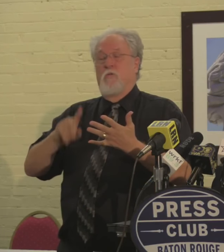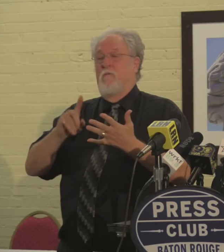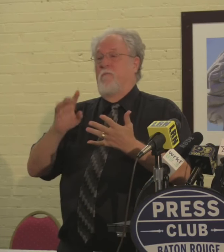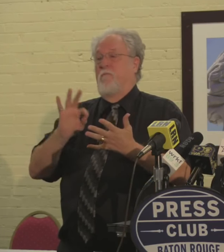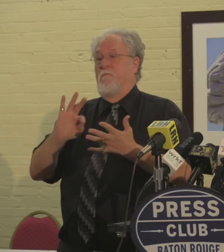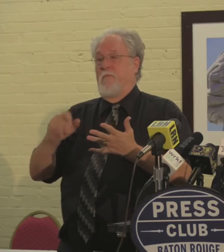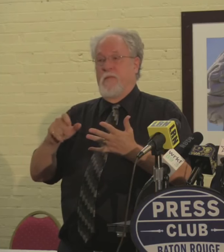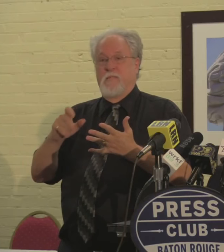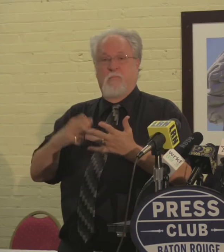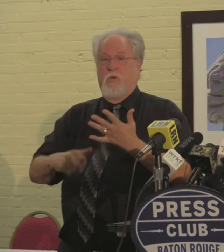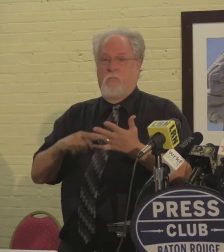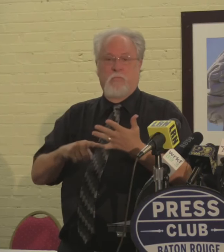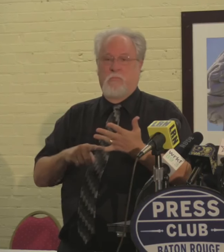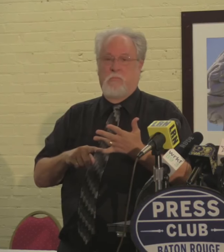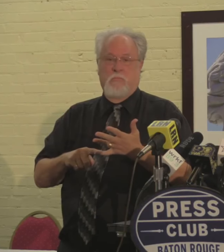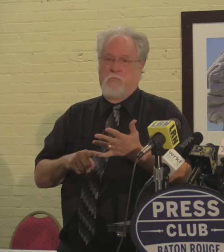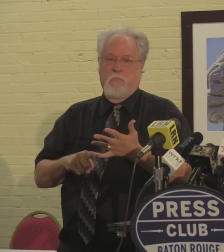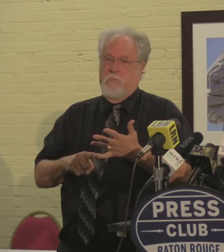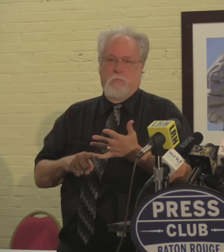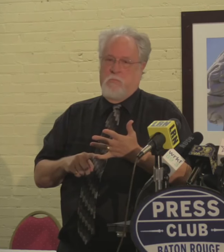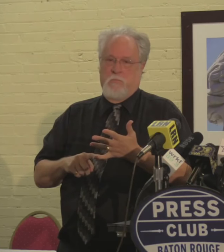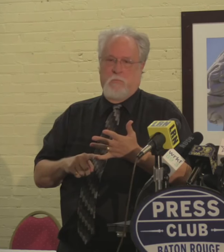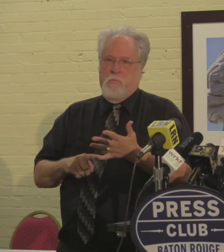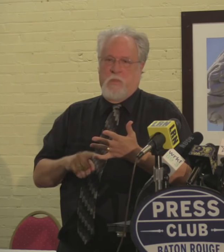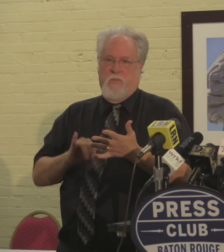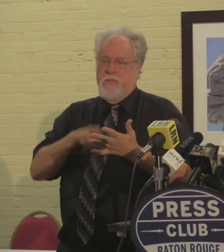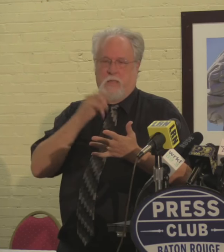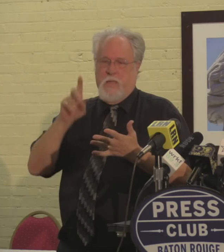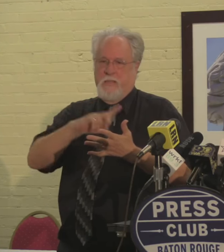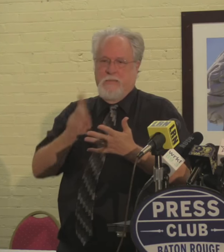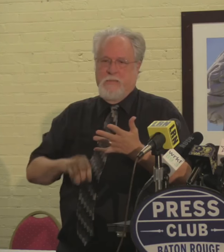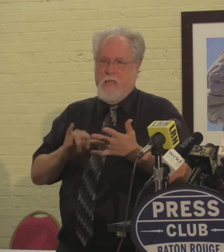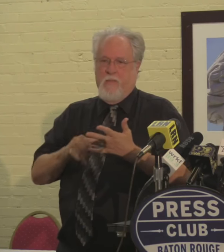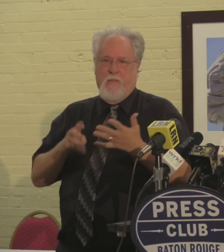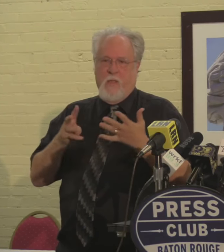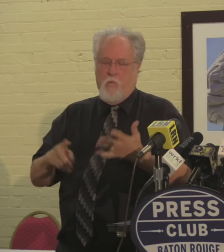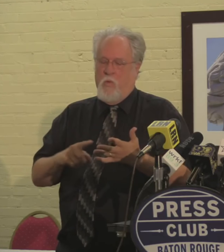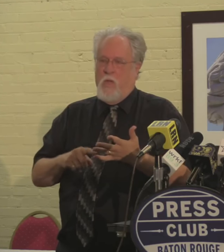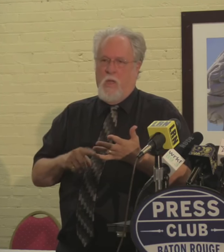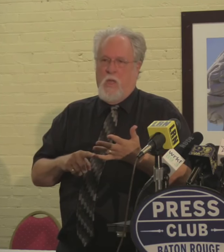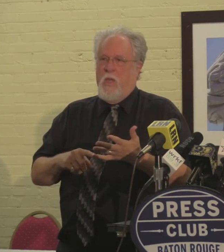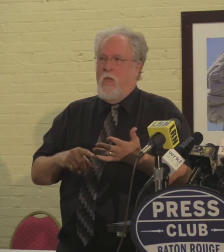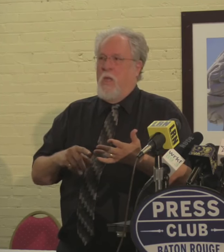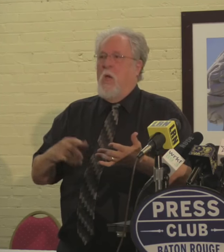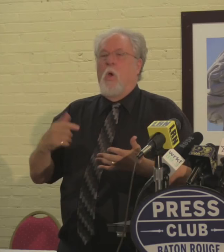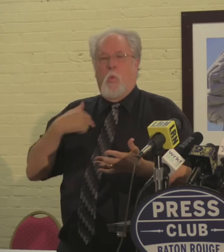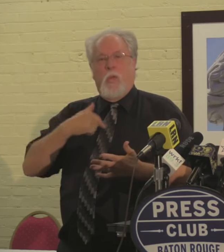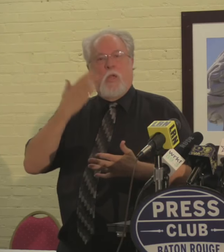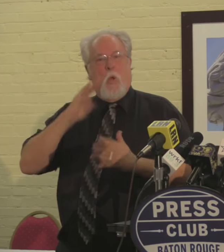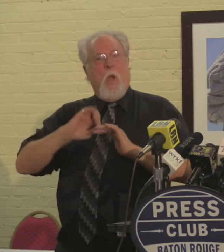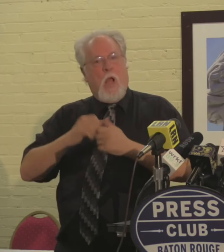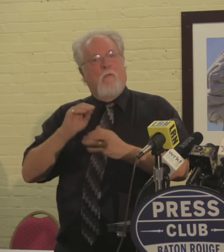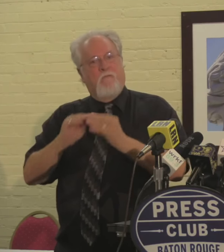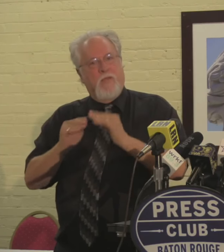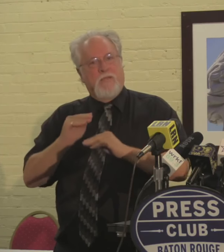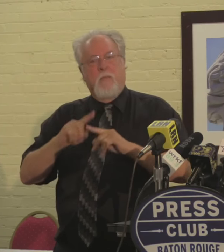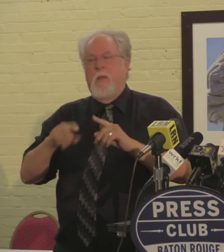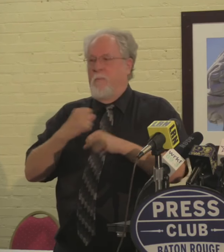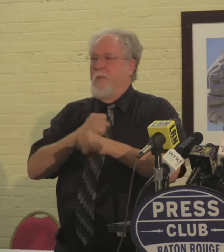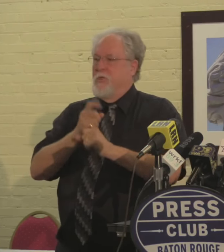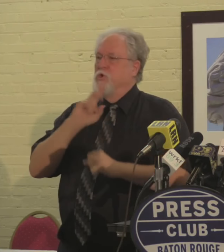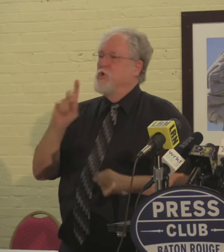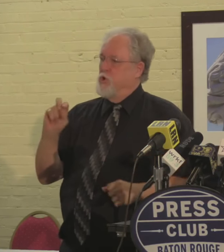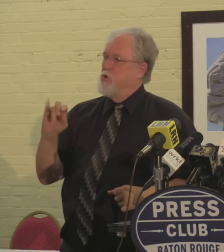problem because that's not the way it was designed, and we know how to fix it. We just have to make sure that we do